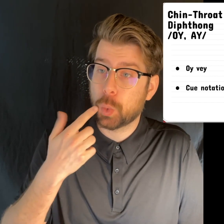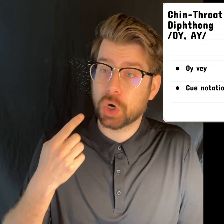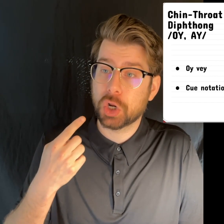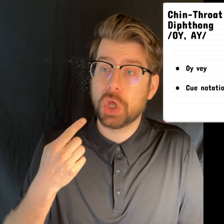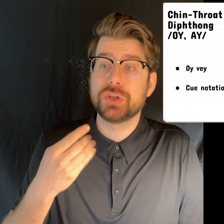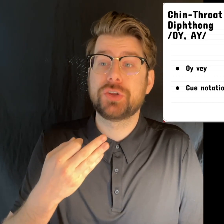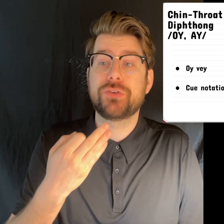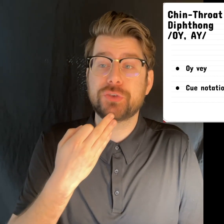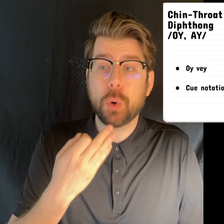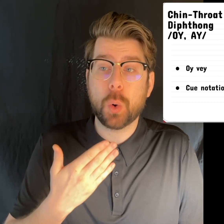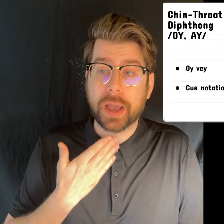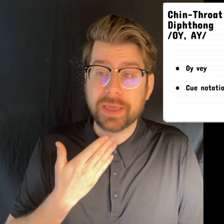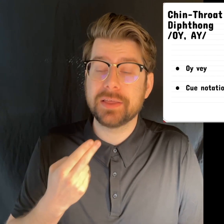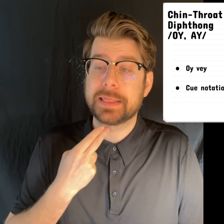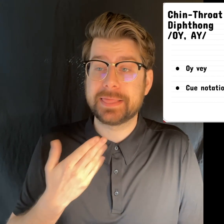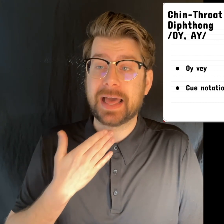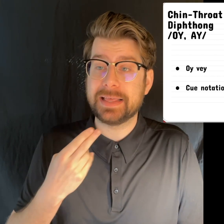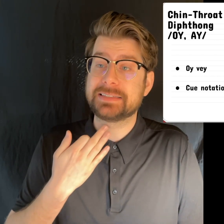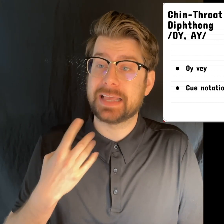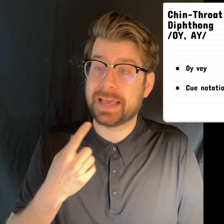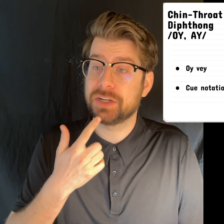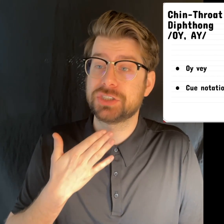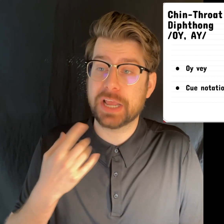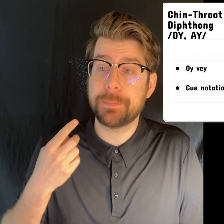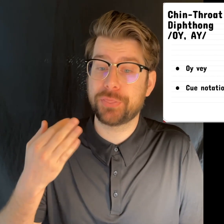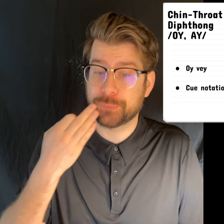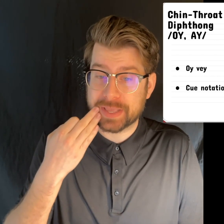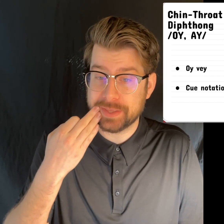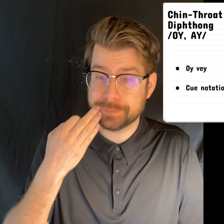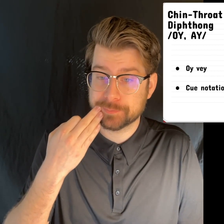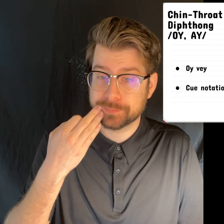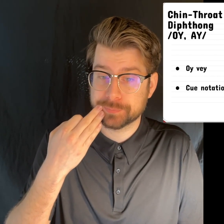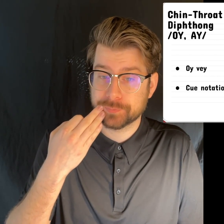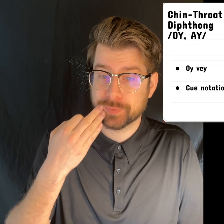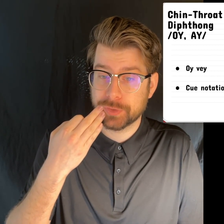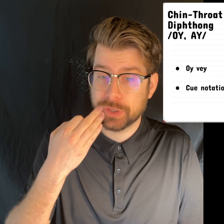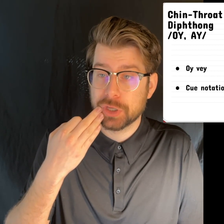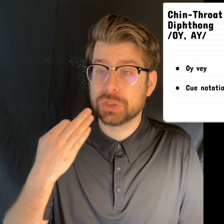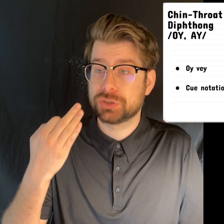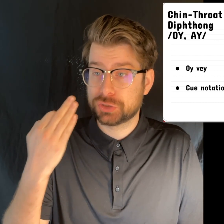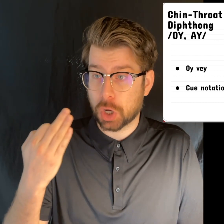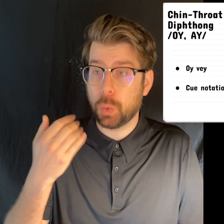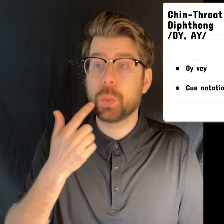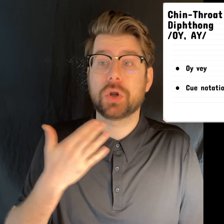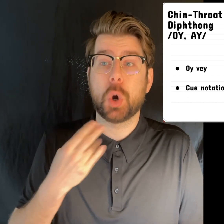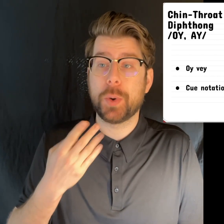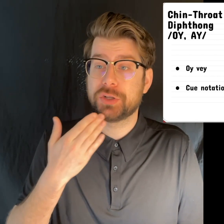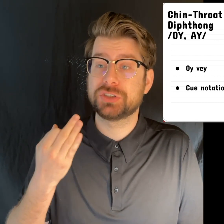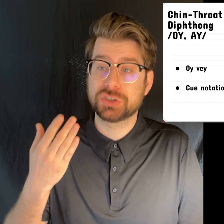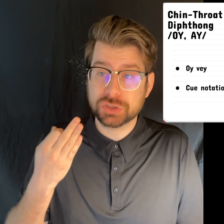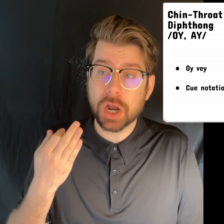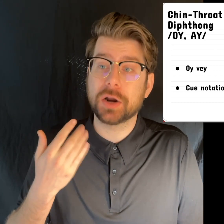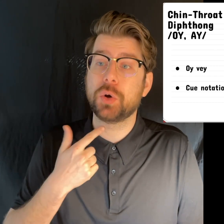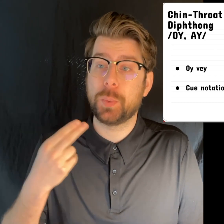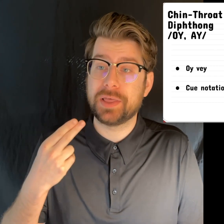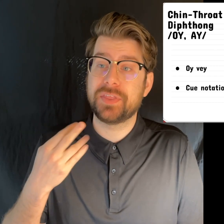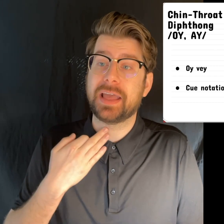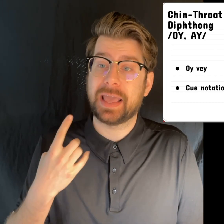word soy, that is hand shape 3. So we're going to start with